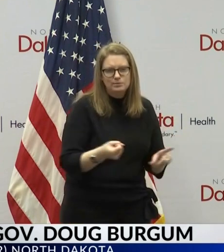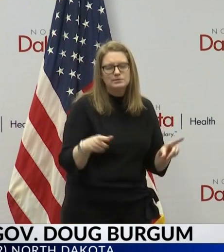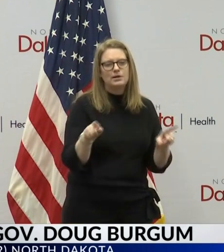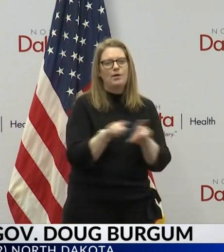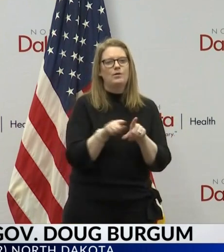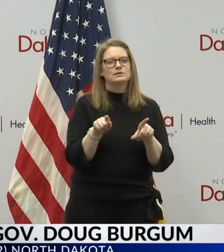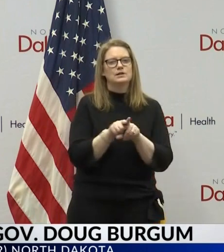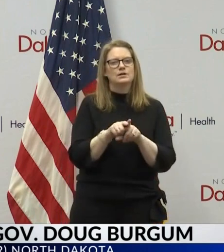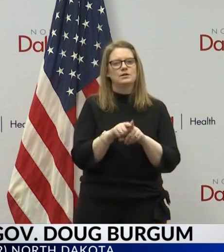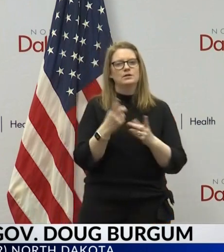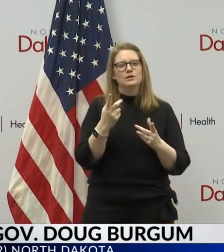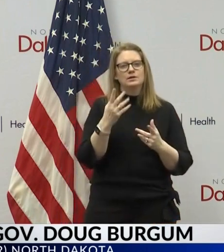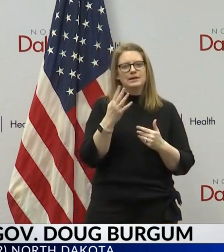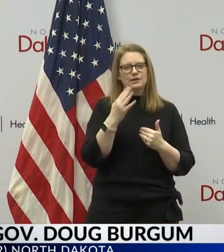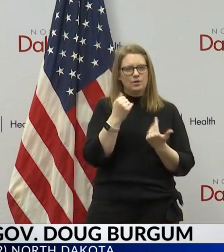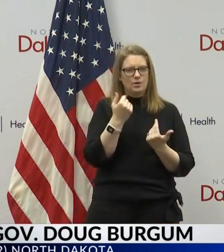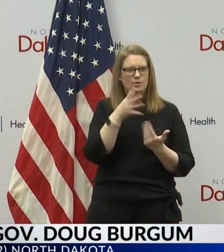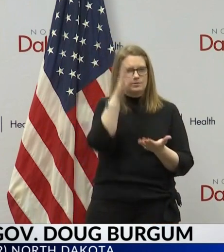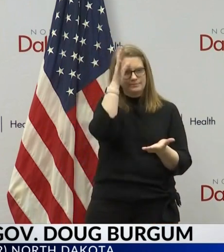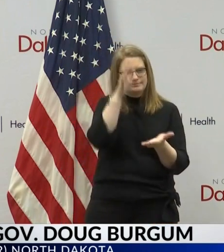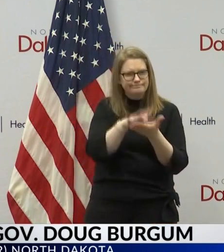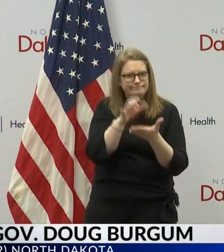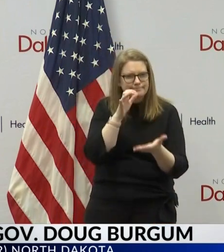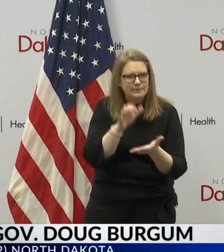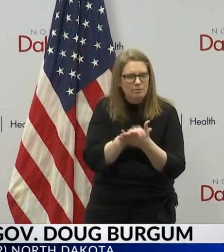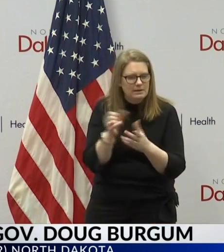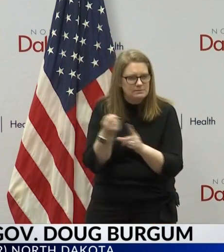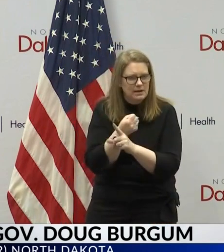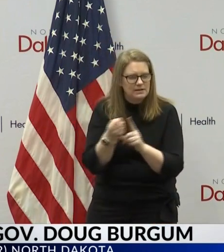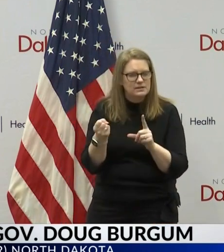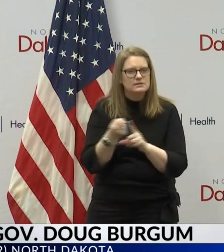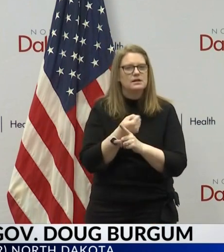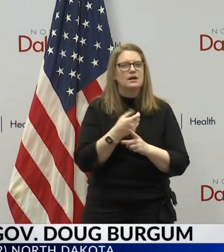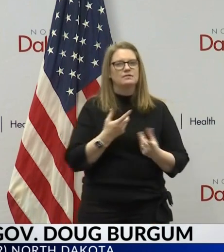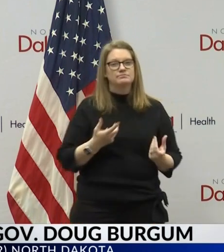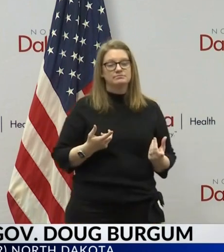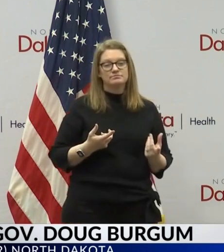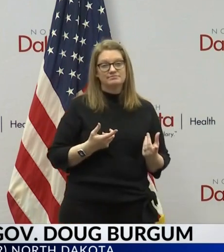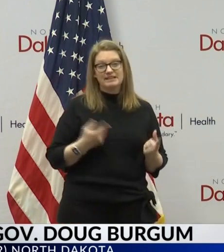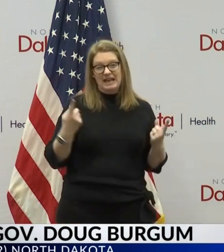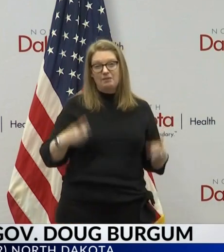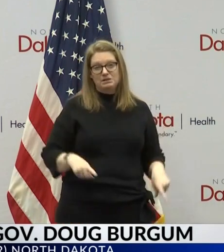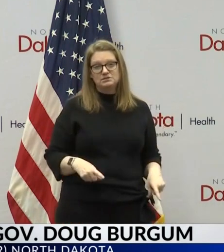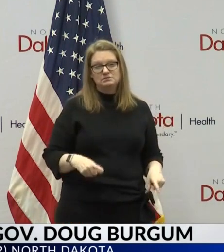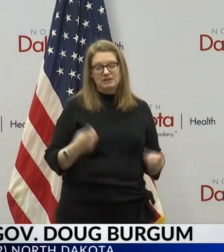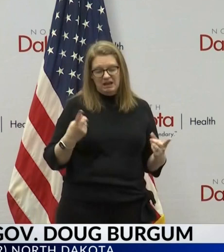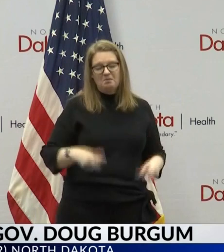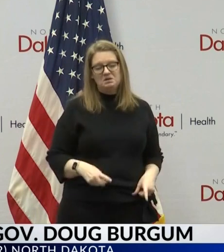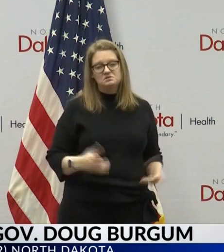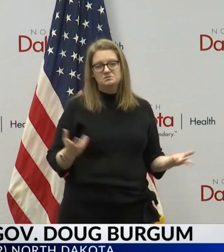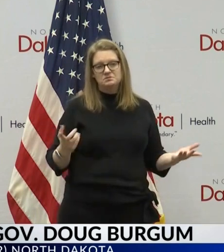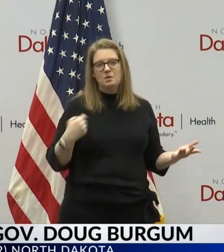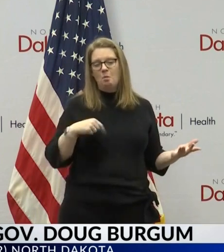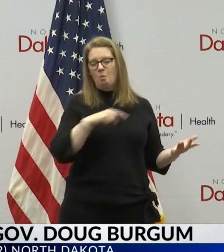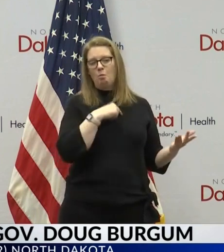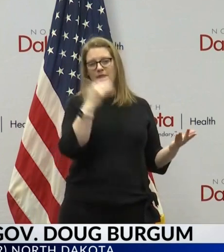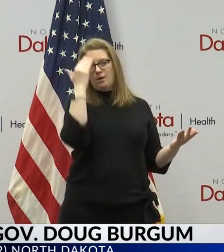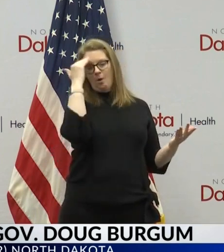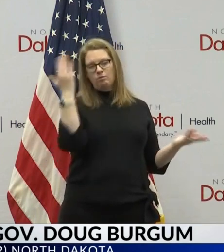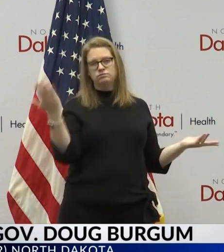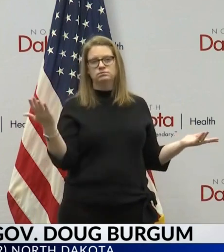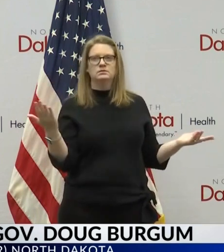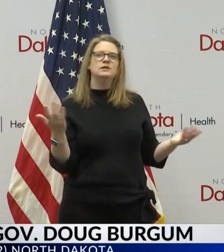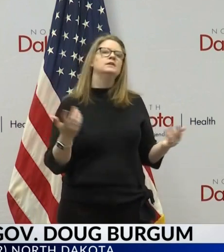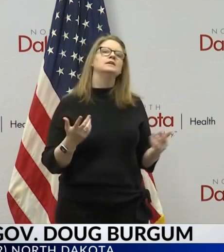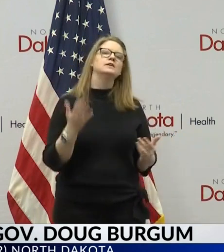as domestic spousal violence. And we know this happens. We know because we'd like to think